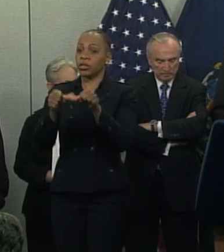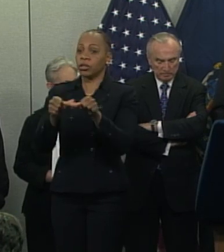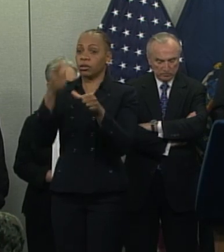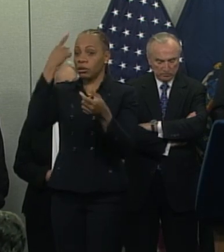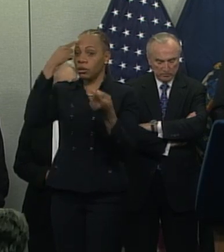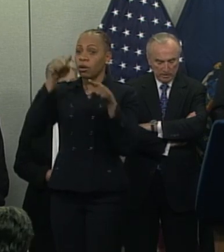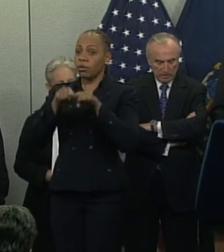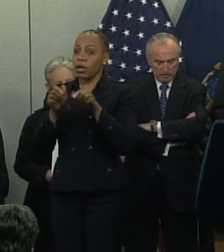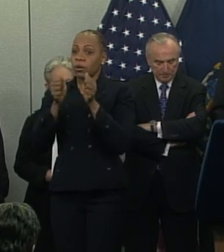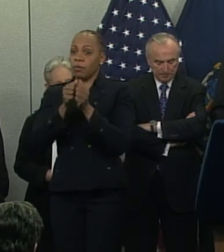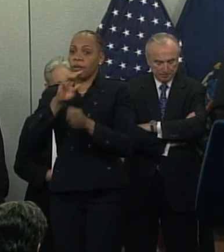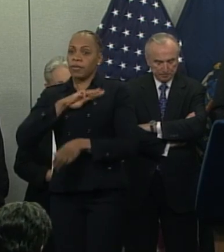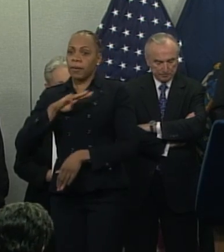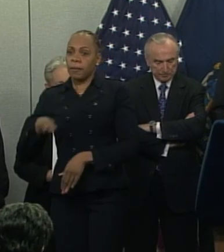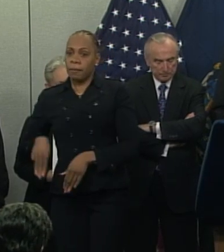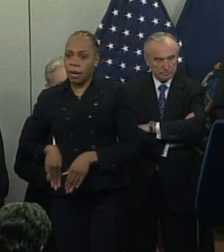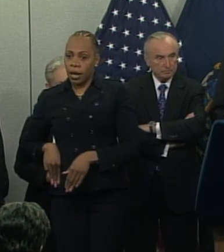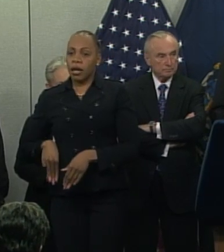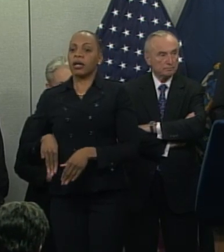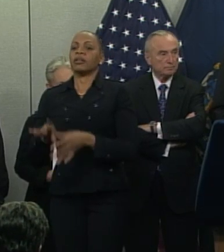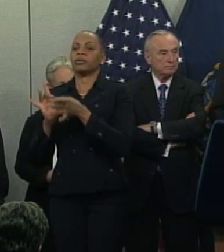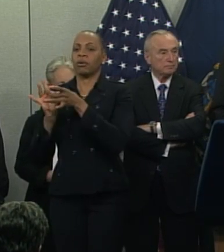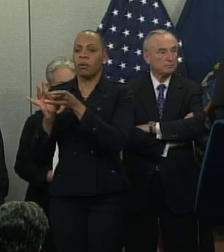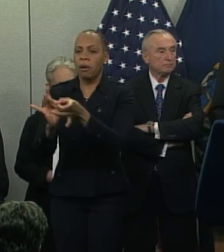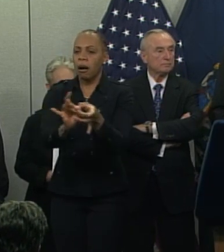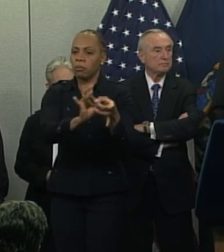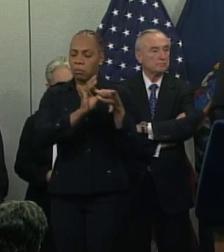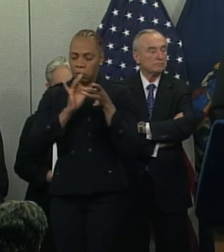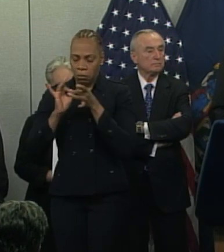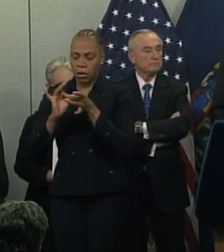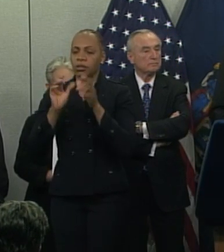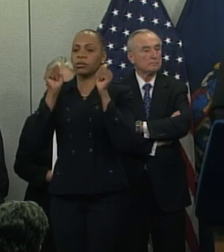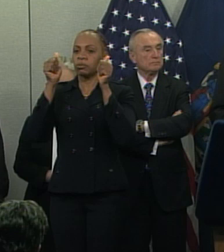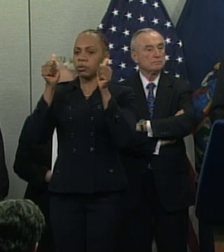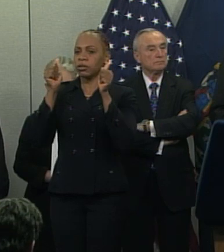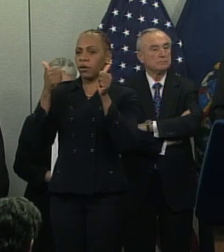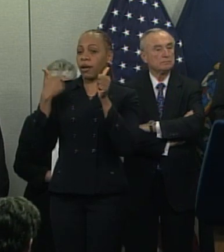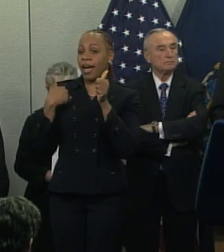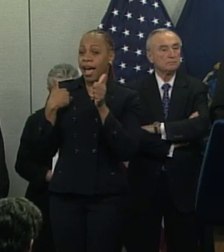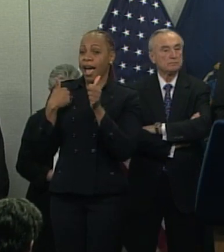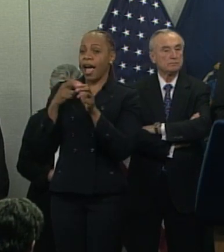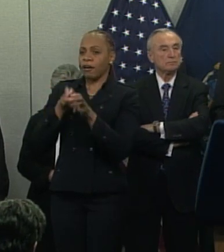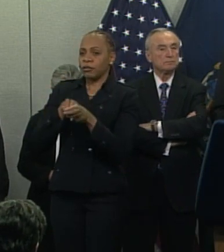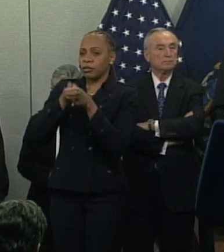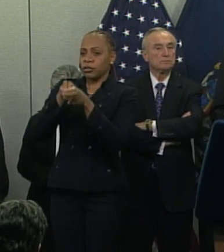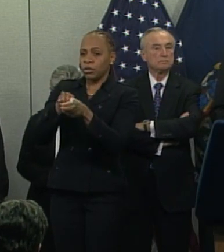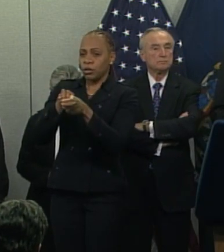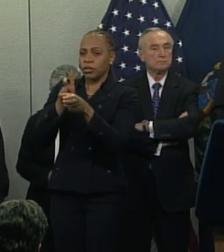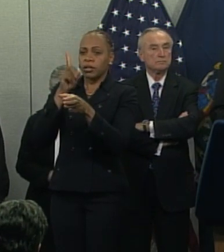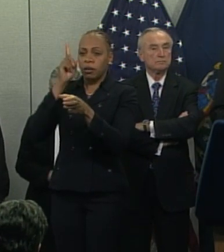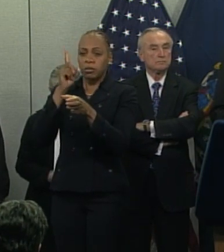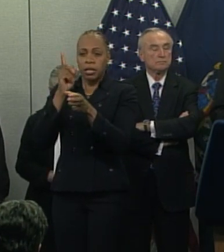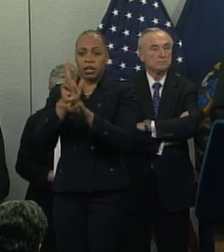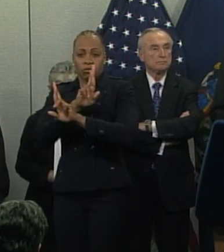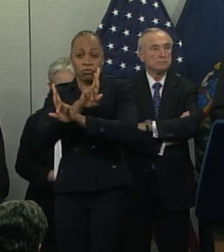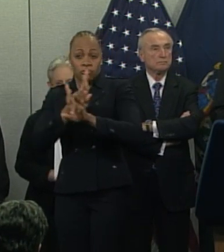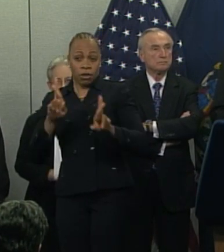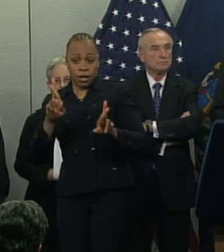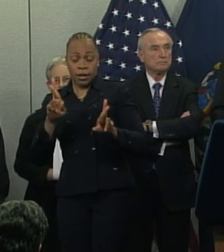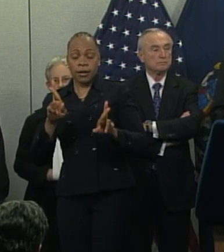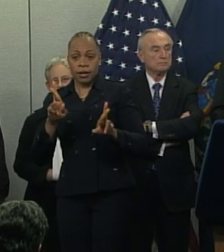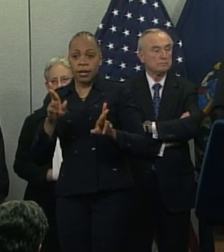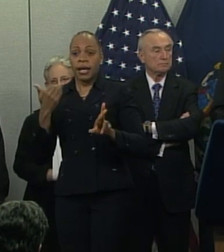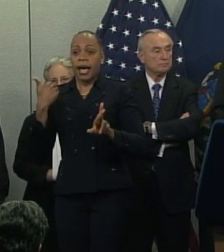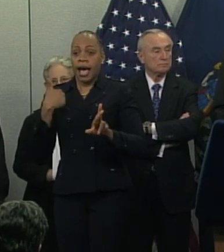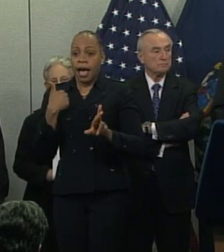with the mayor. It's been great cooperation, tremendous cooperation. We've got the tow truck task force upstairs, activated, ready. They